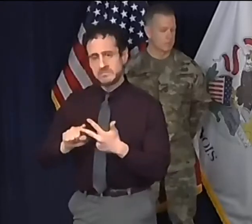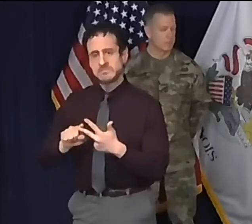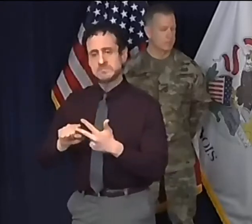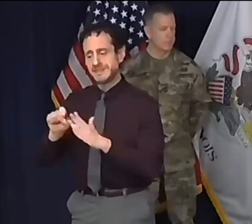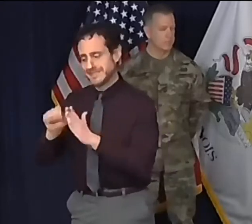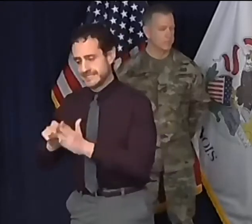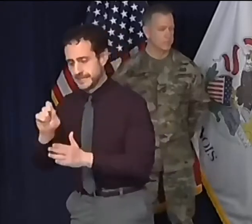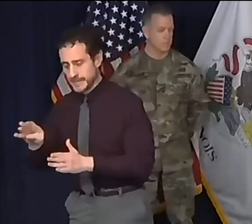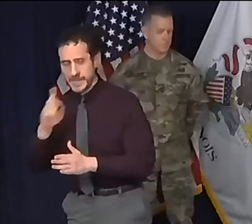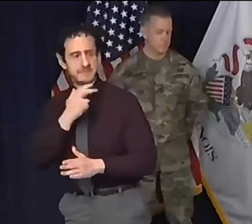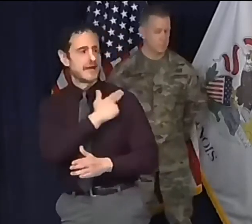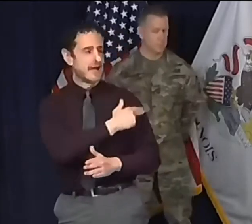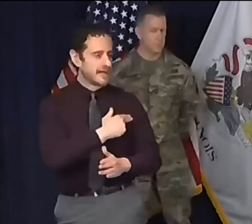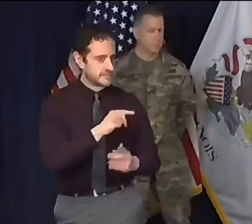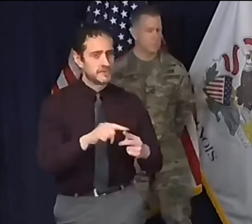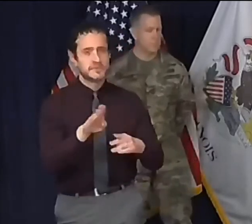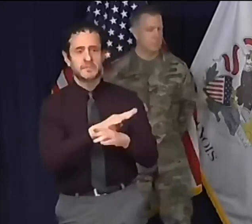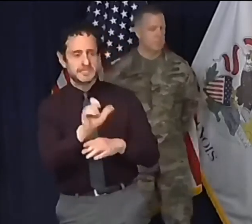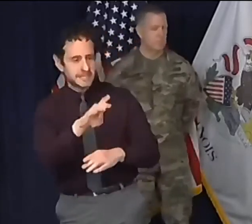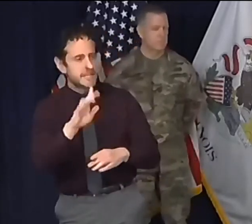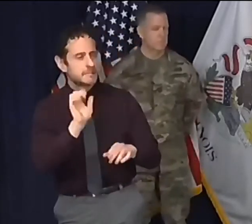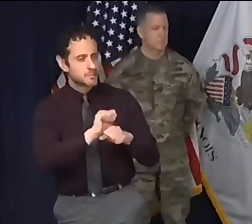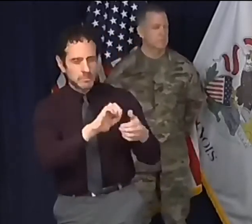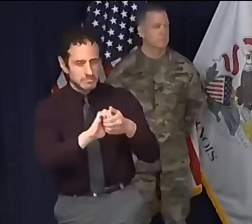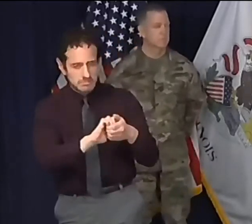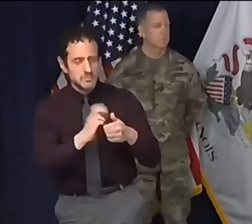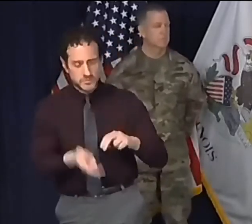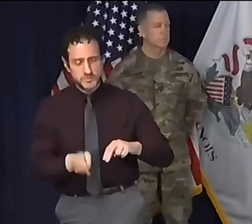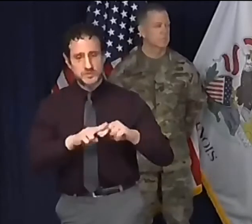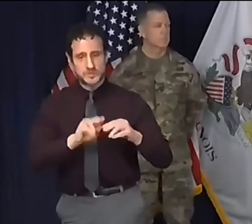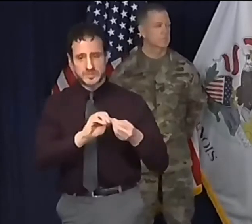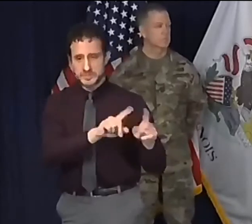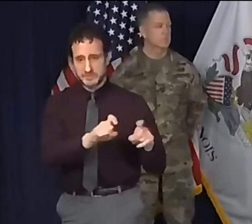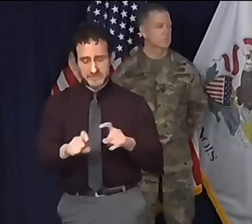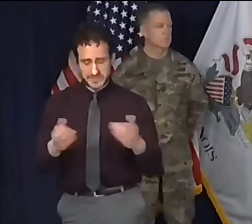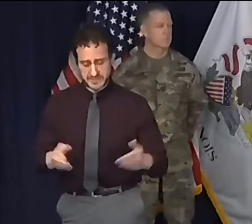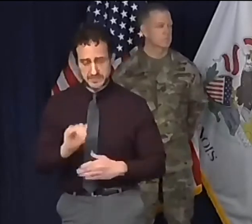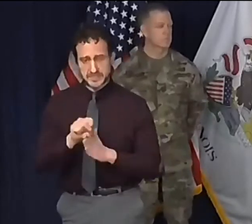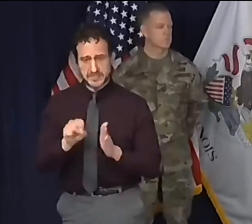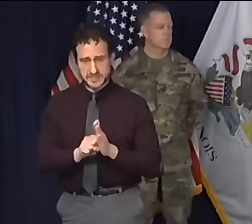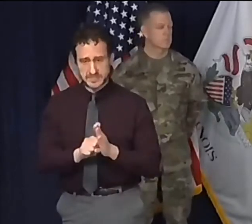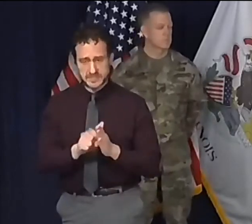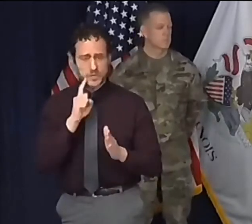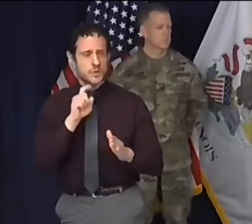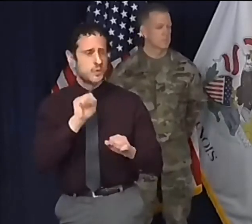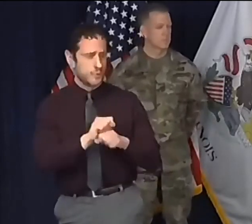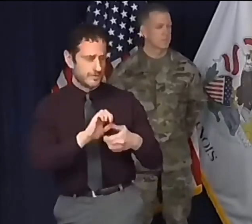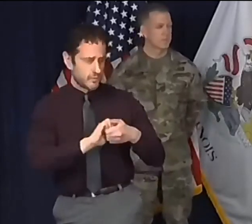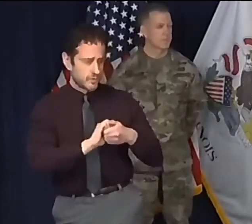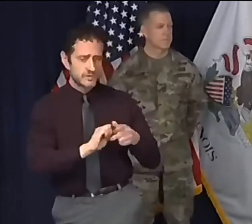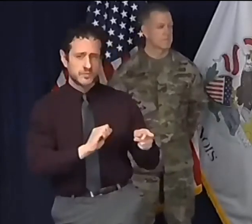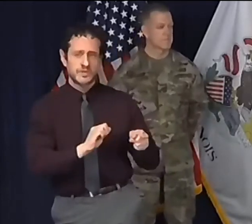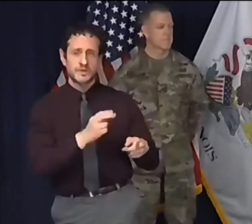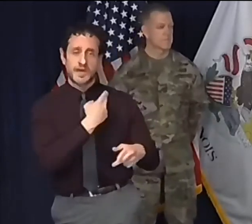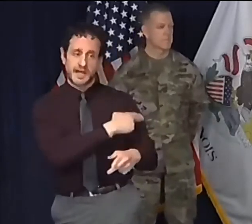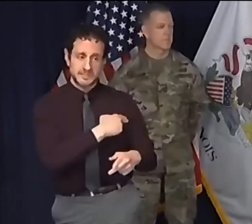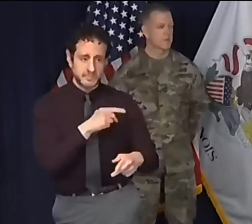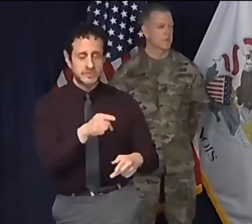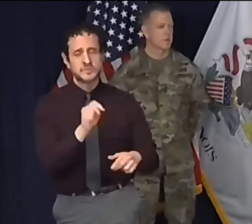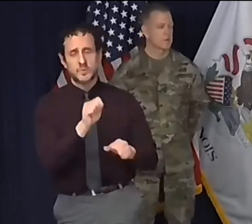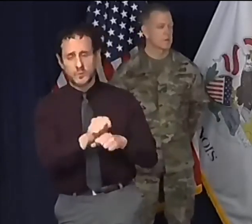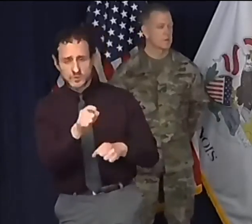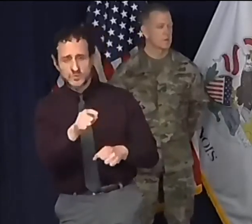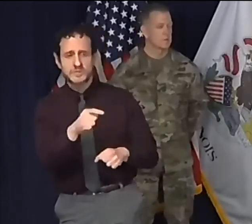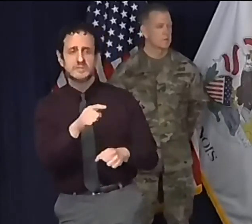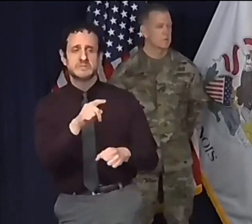ramp up capacity within our state. IDPH has engaged hospital and commercial laboratories to assist with validation